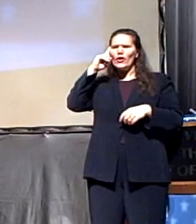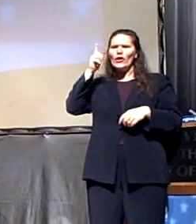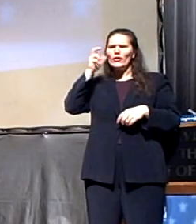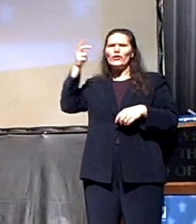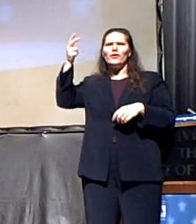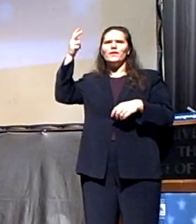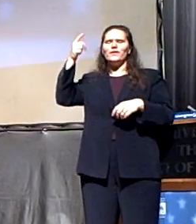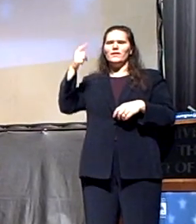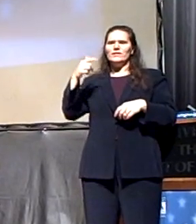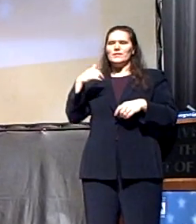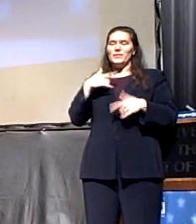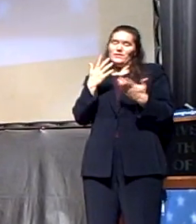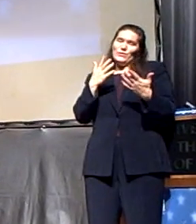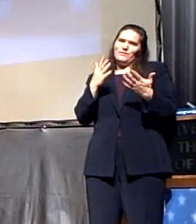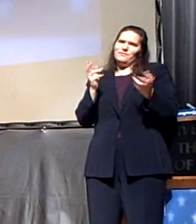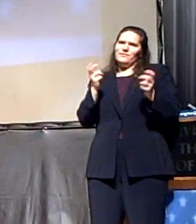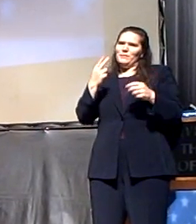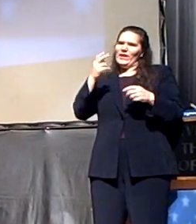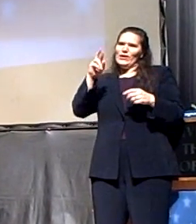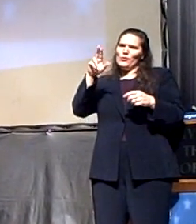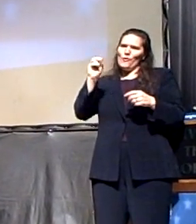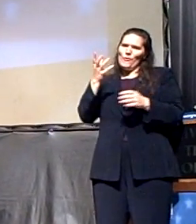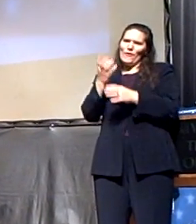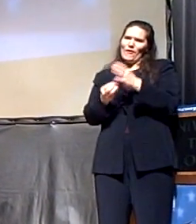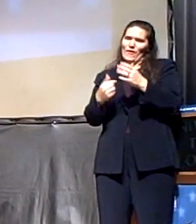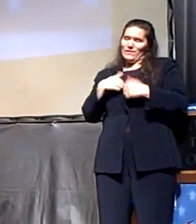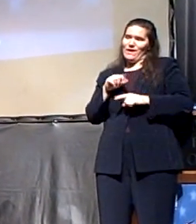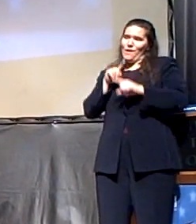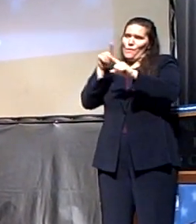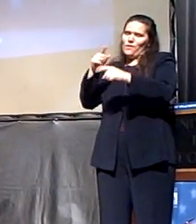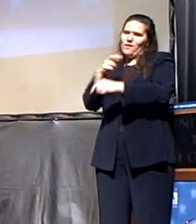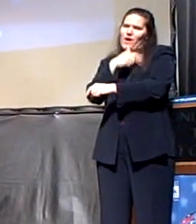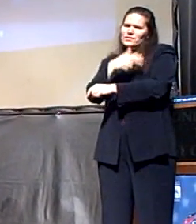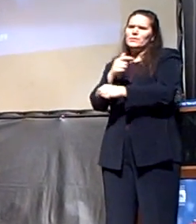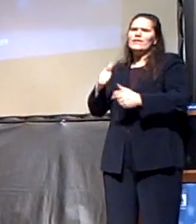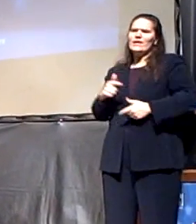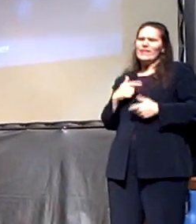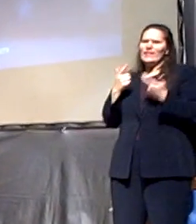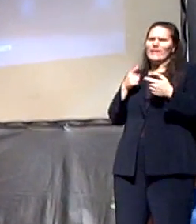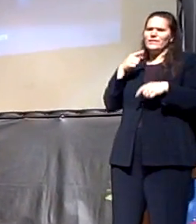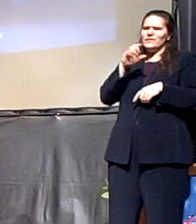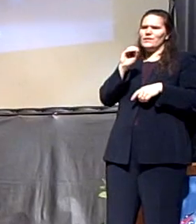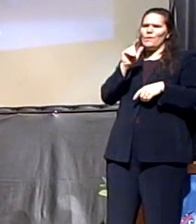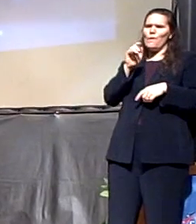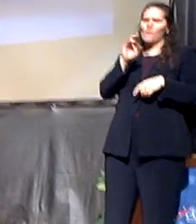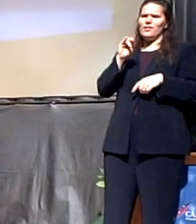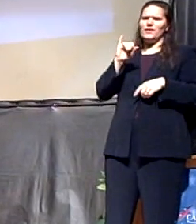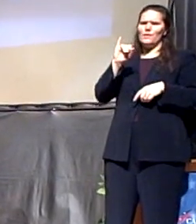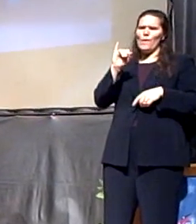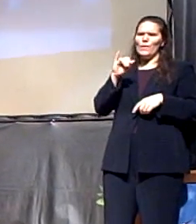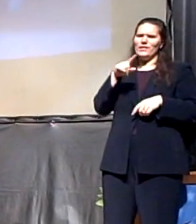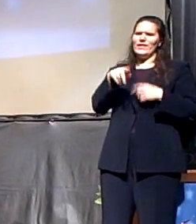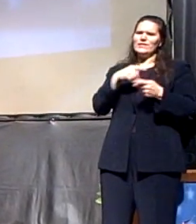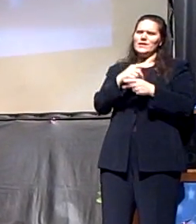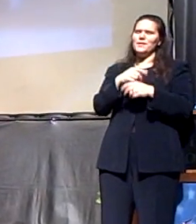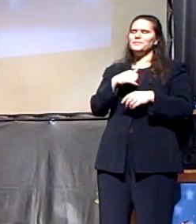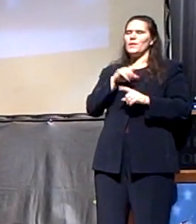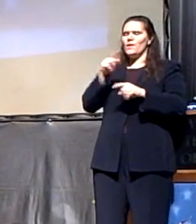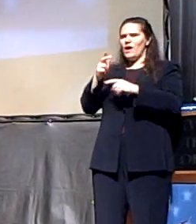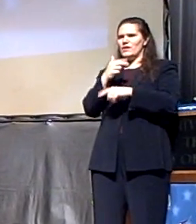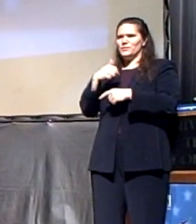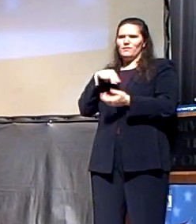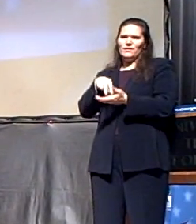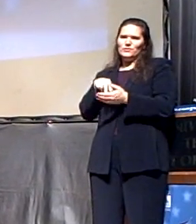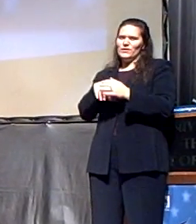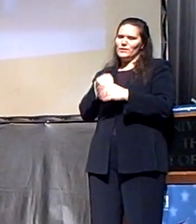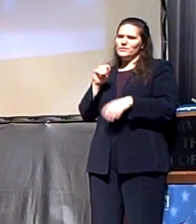You know, it was my hero was. I went to the hospital and stood outside. He lived, you know, for a day and a half, and I stood outside the